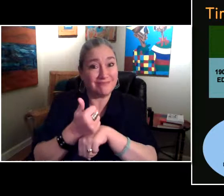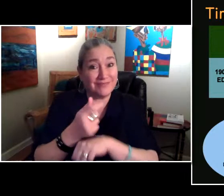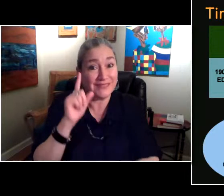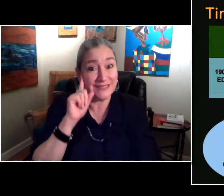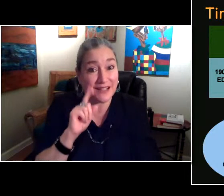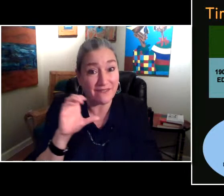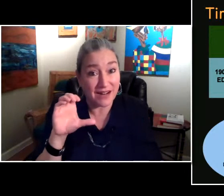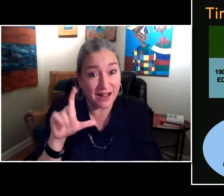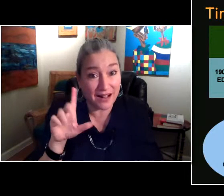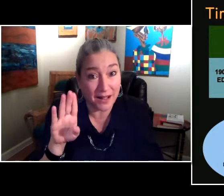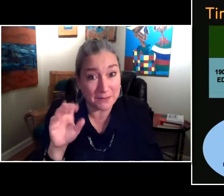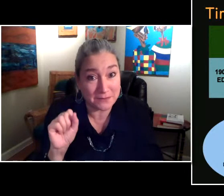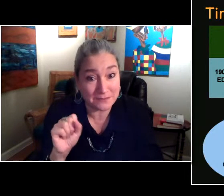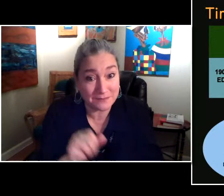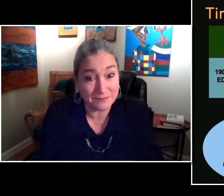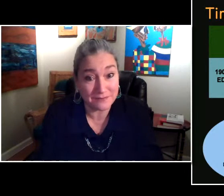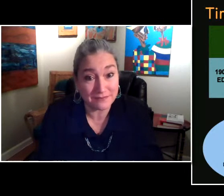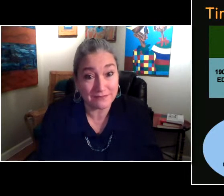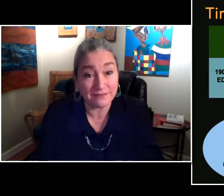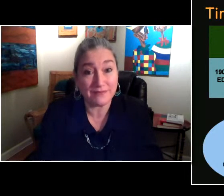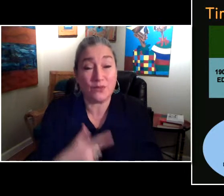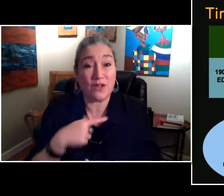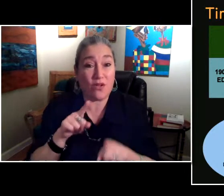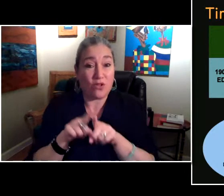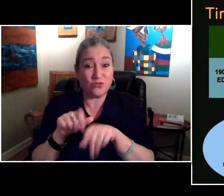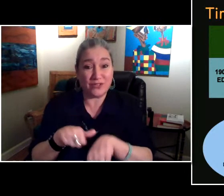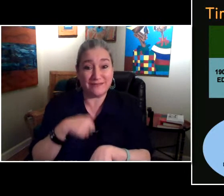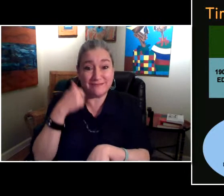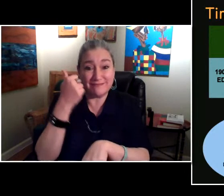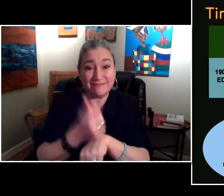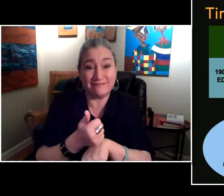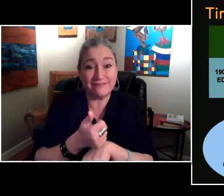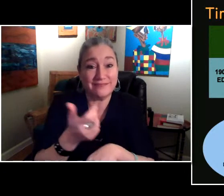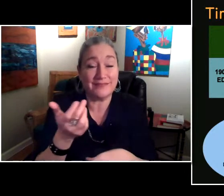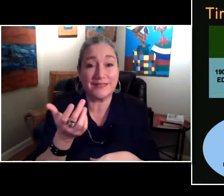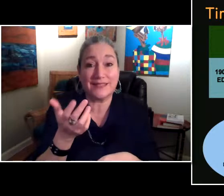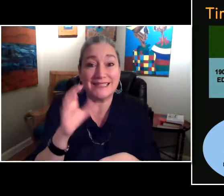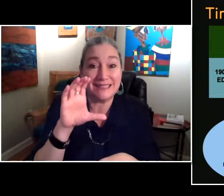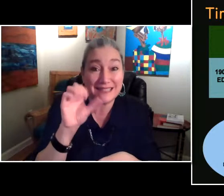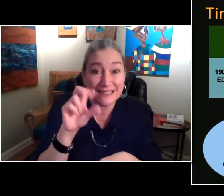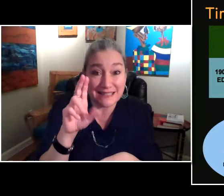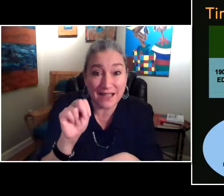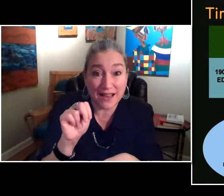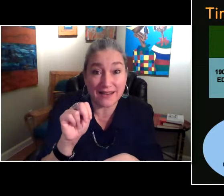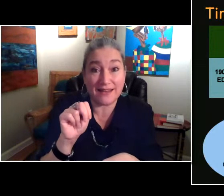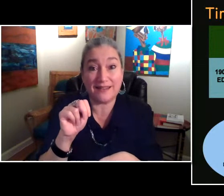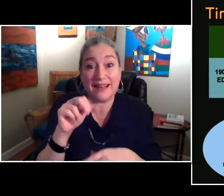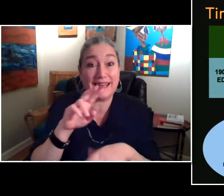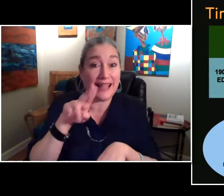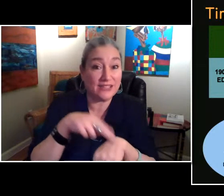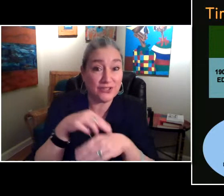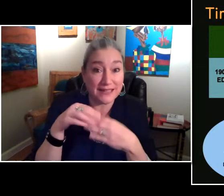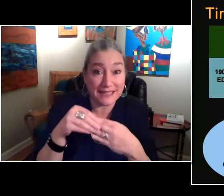by establishing the California Association of the Deaf, by establishing deaf